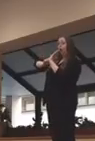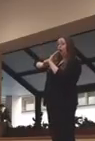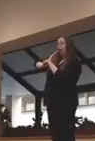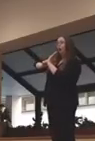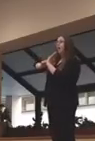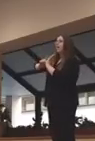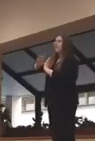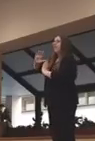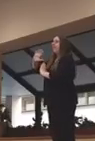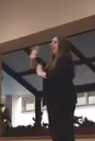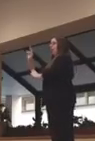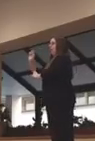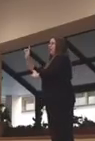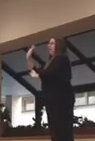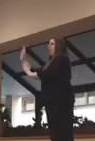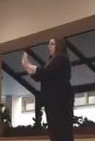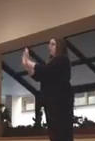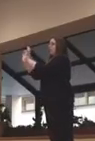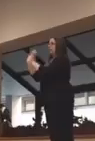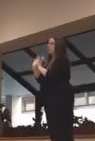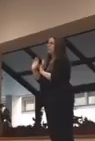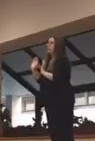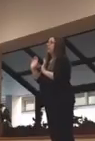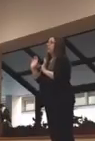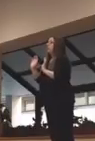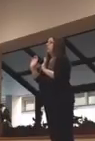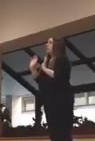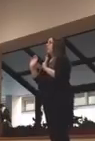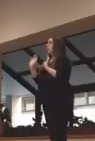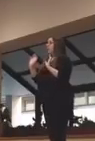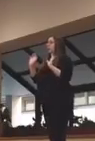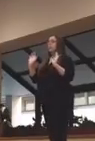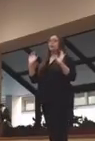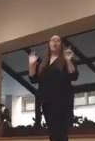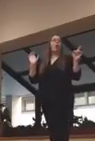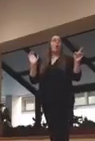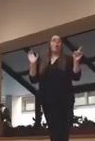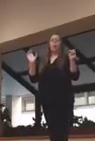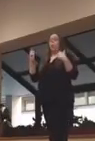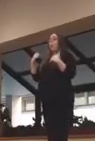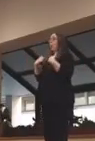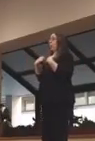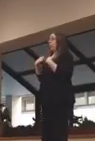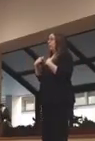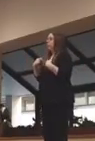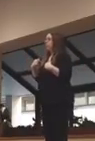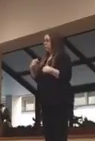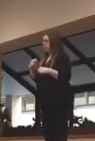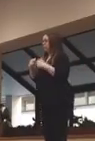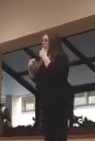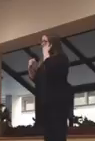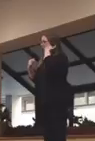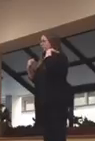their interpretation of the law. That is RID certification, whether it's the K-12 or